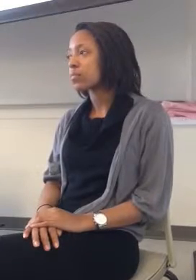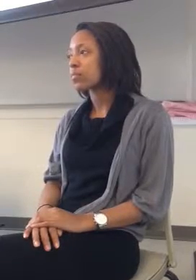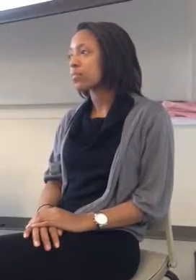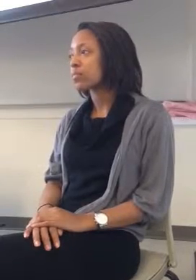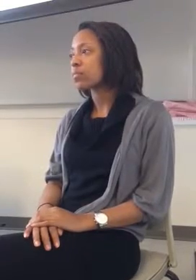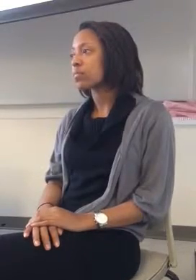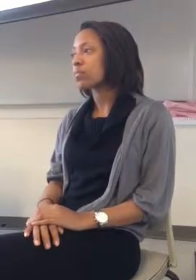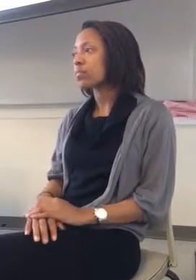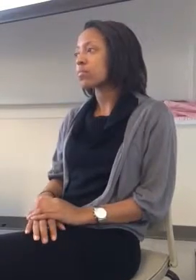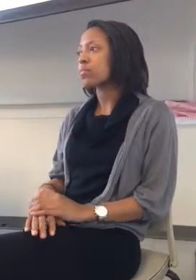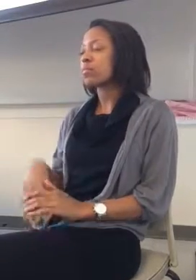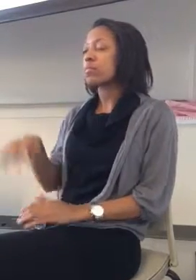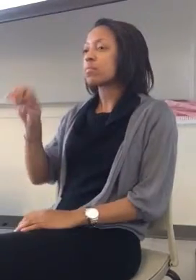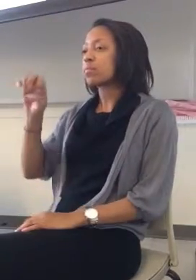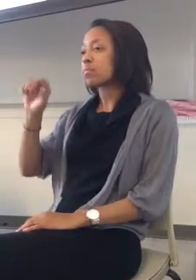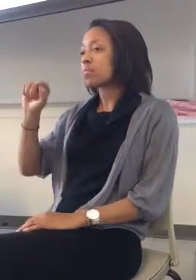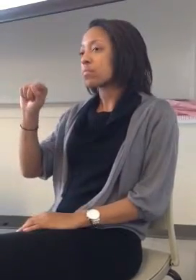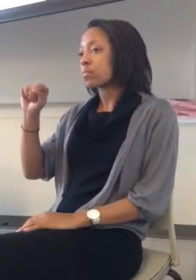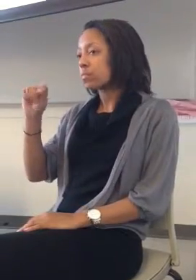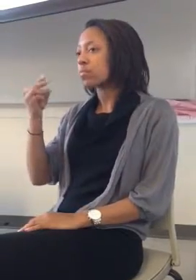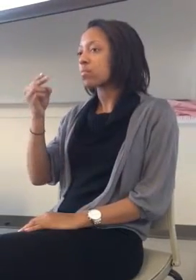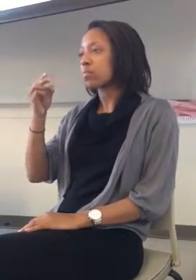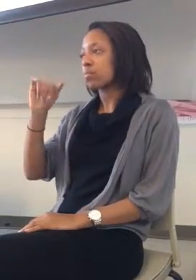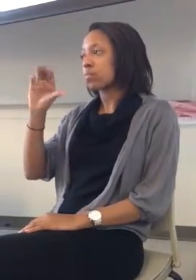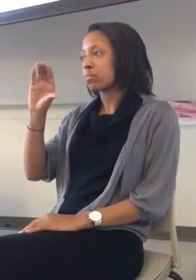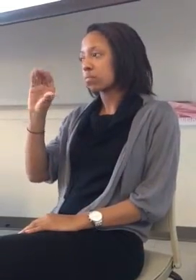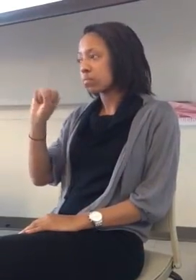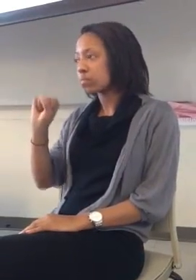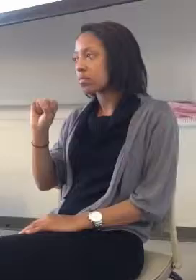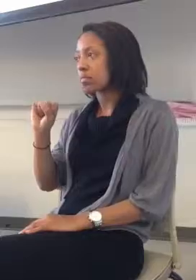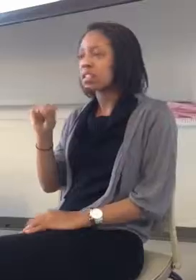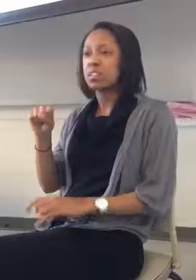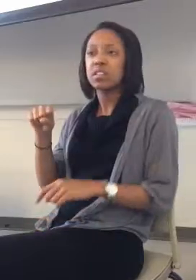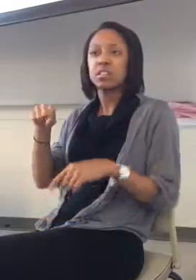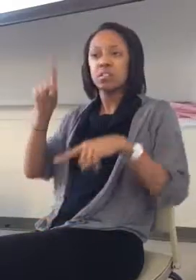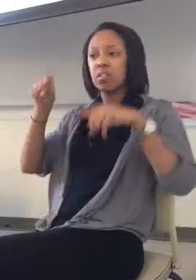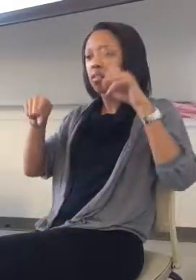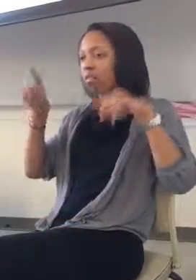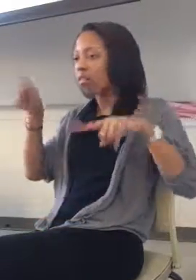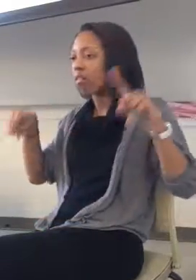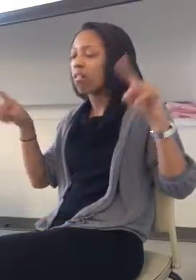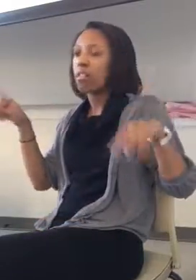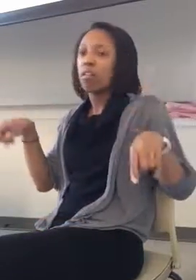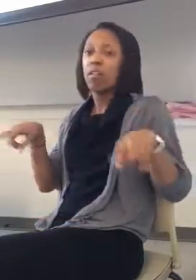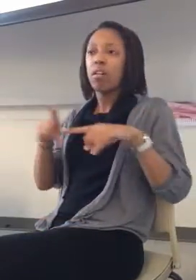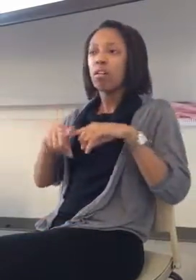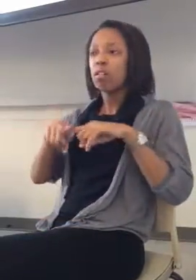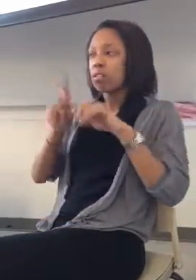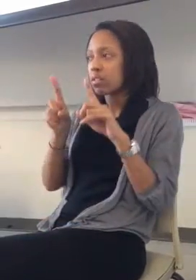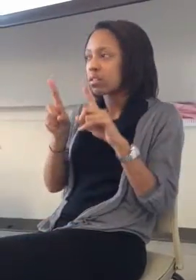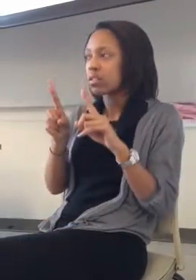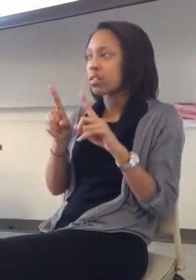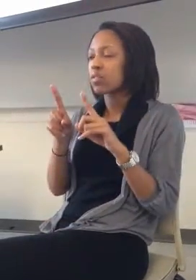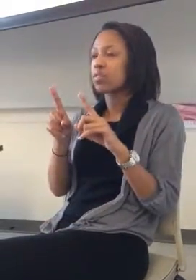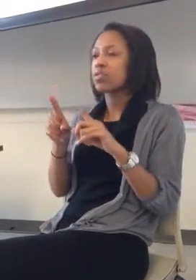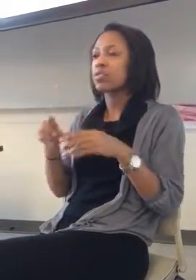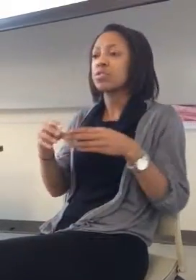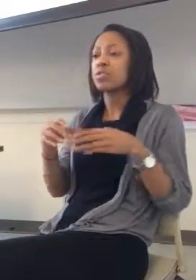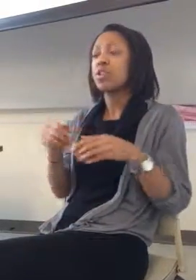and unless there is a code like this, then it's entirely ambiguous. And abiding by ethics is abiding by a set code. We have our